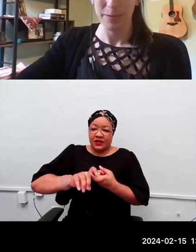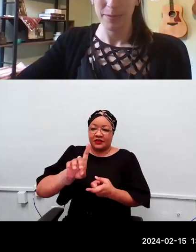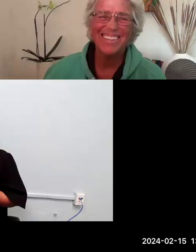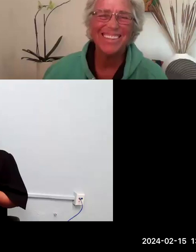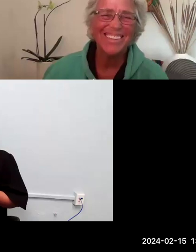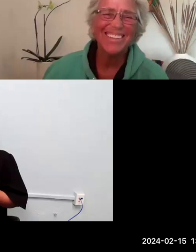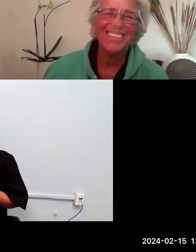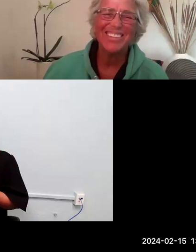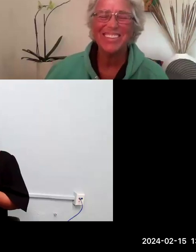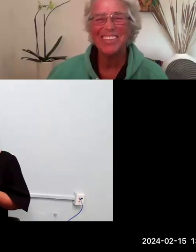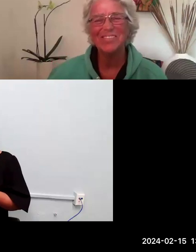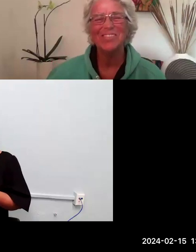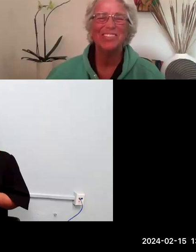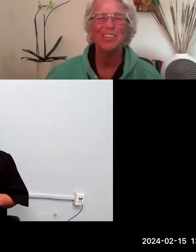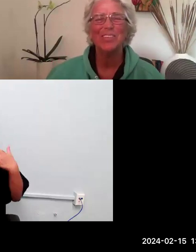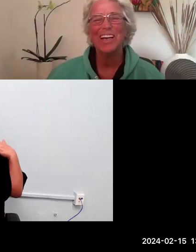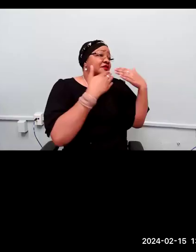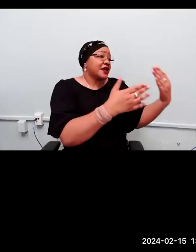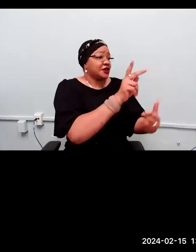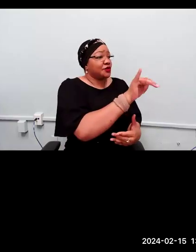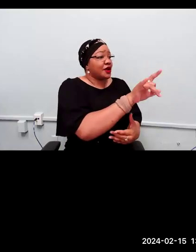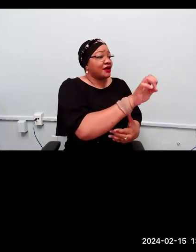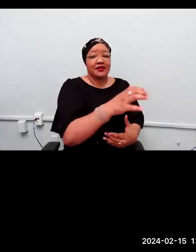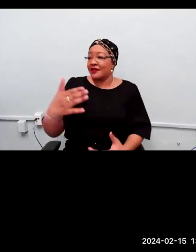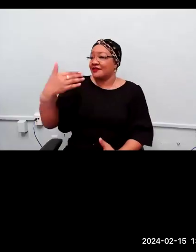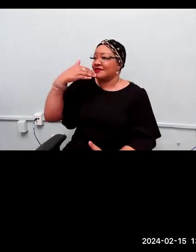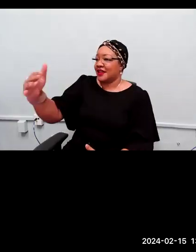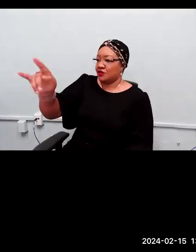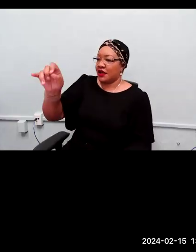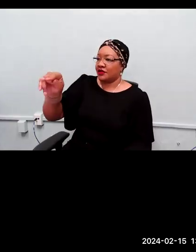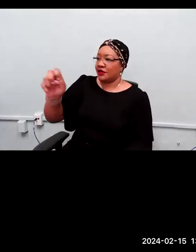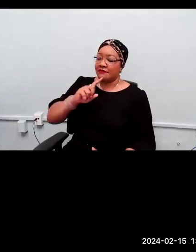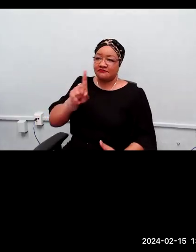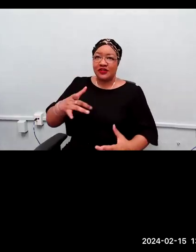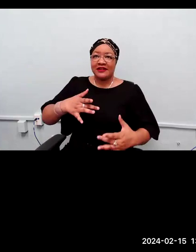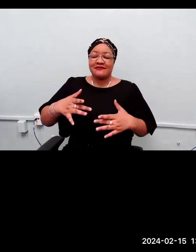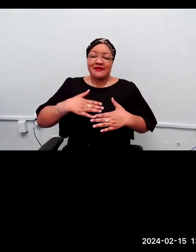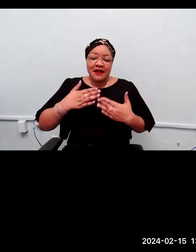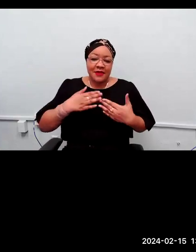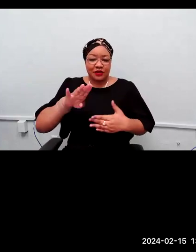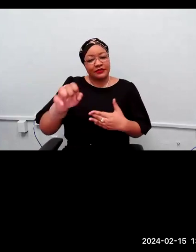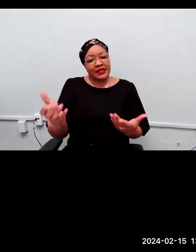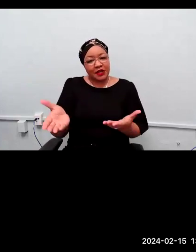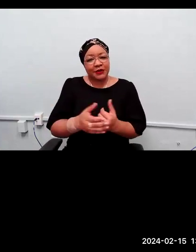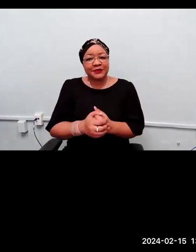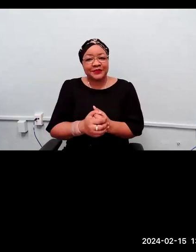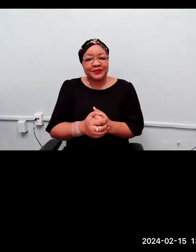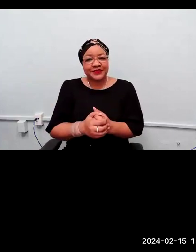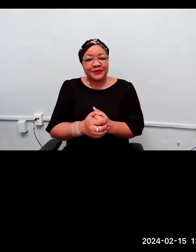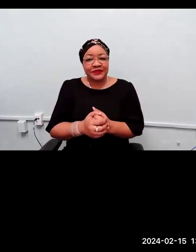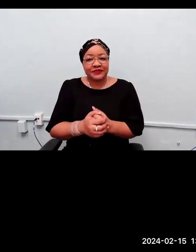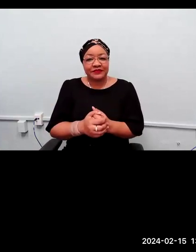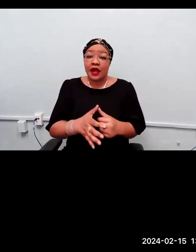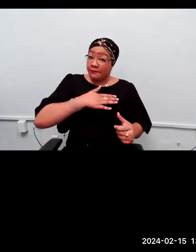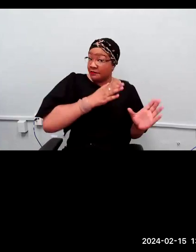Thank you, Kyle. Thank you, Catherine. I'm super happy to be here. So this is my game plan.